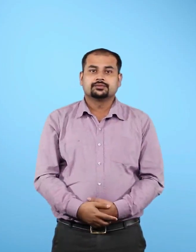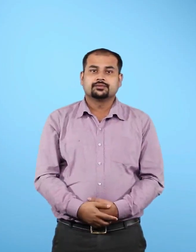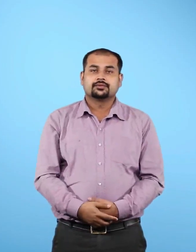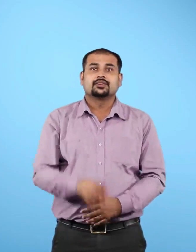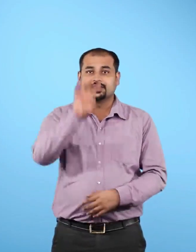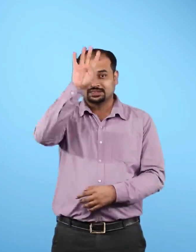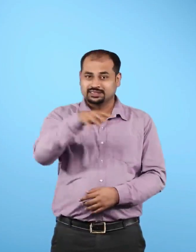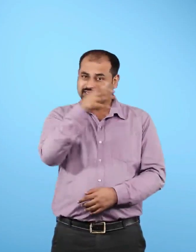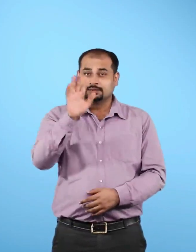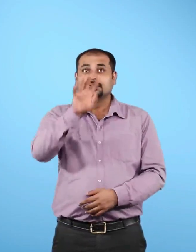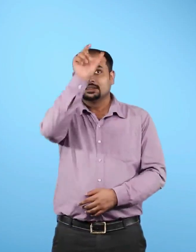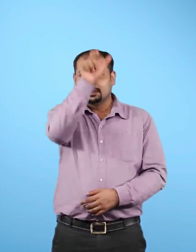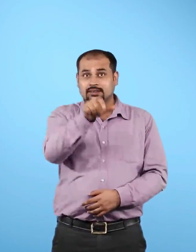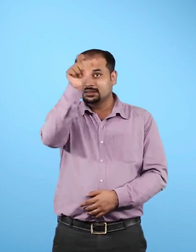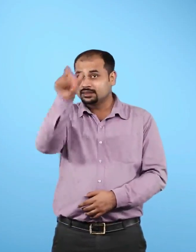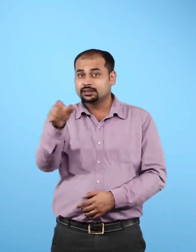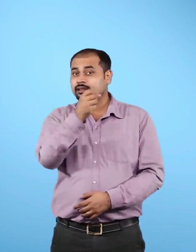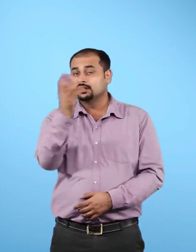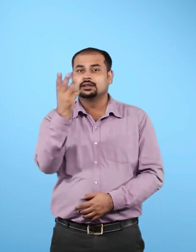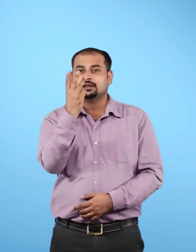There is a 3-column table given below this.